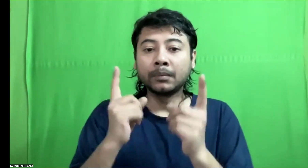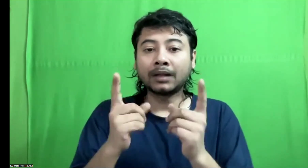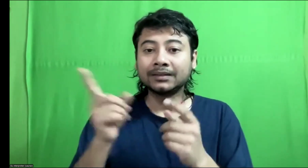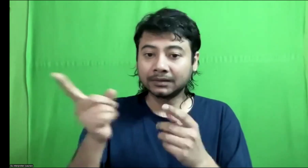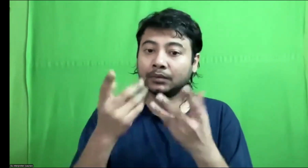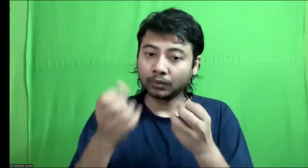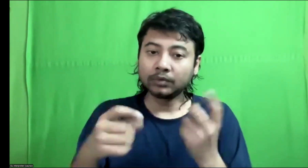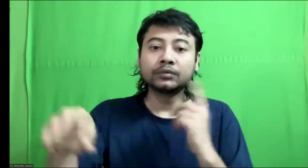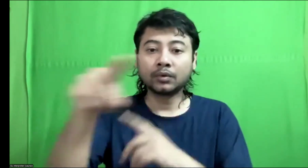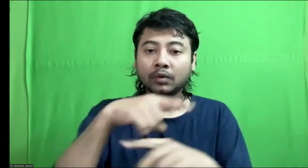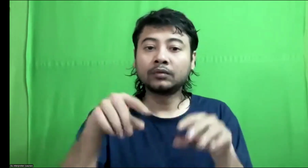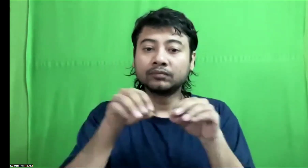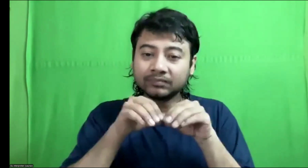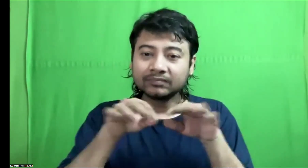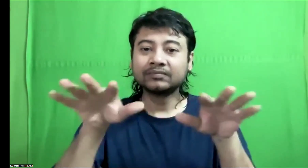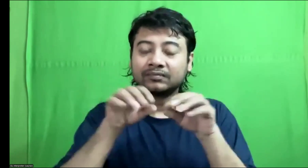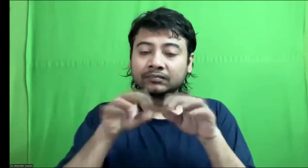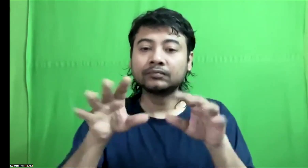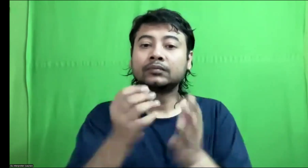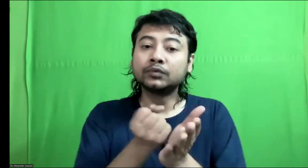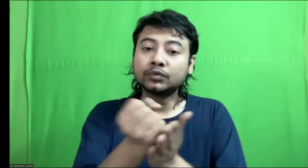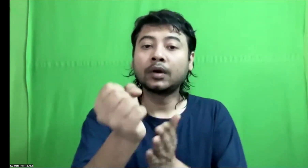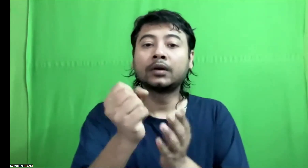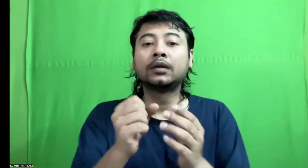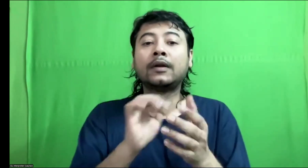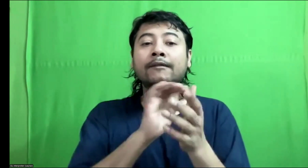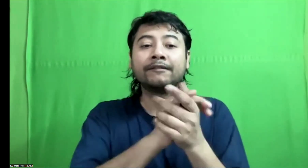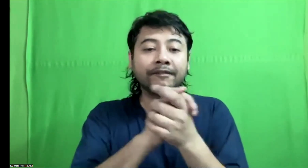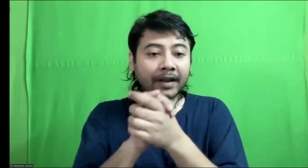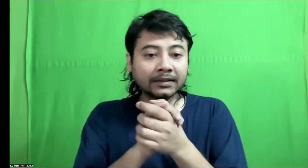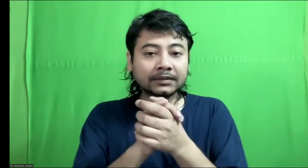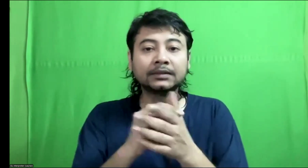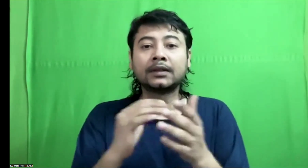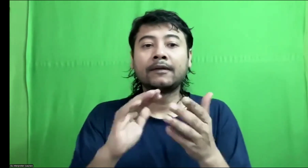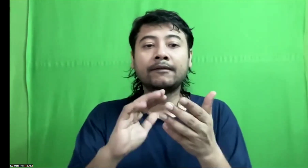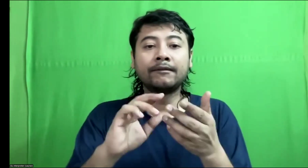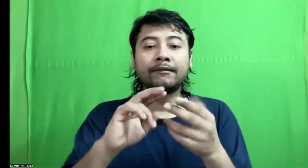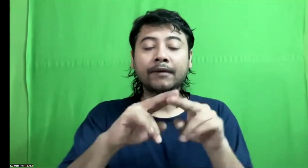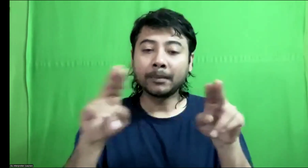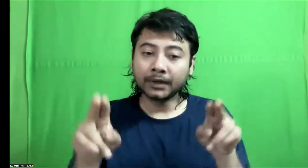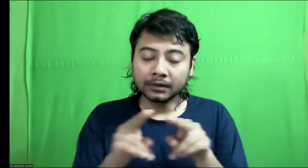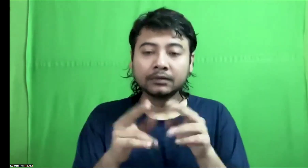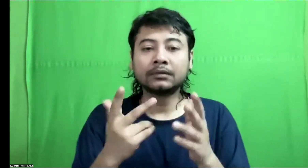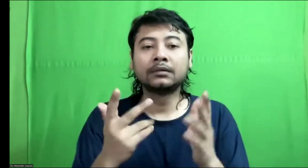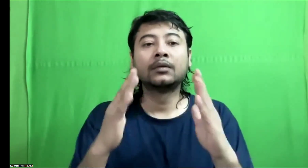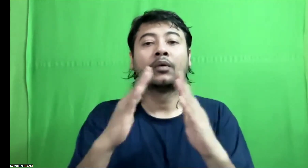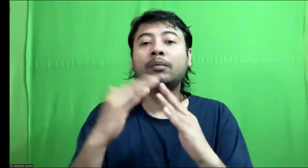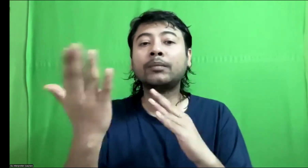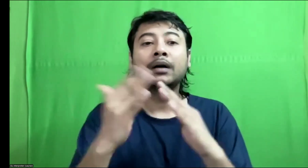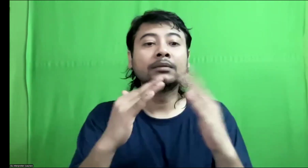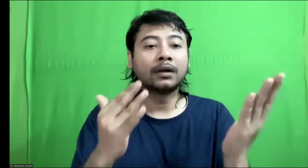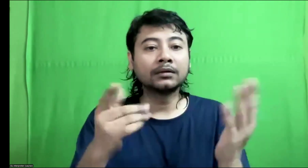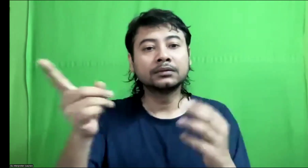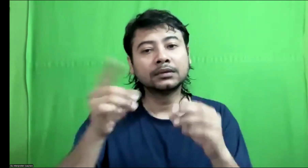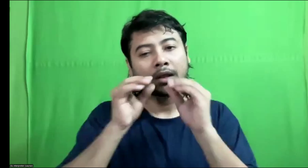to people outside, as in your friends, families, your neighbors, that how you can engage